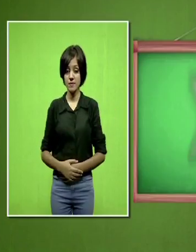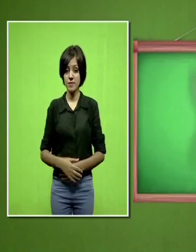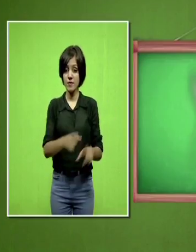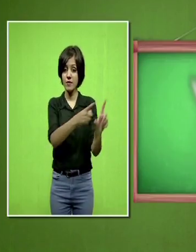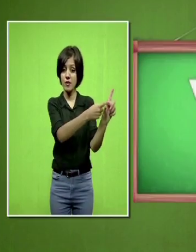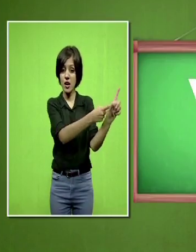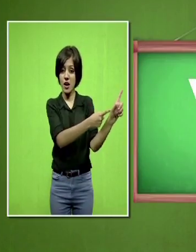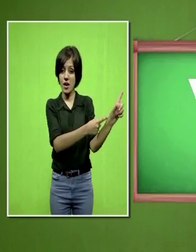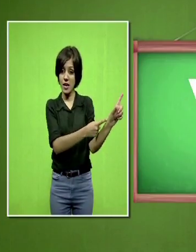Y,